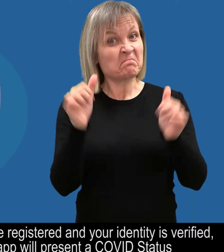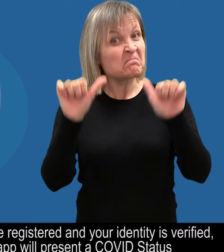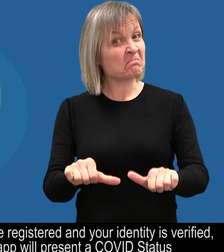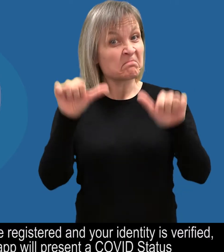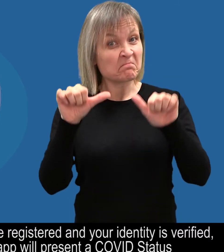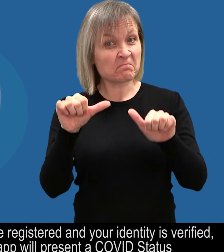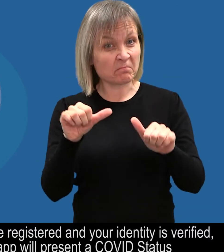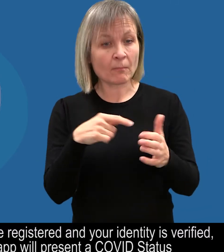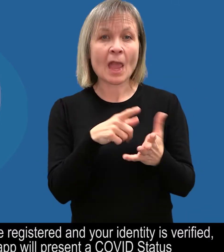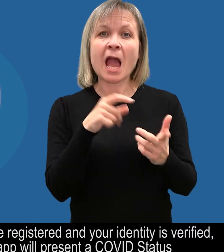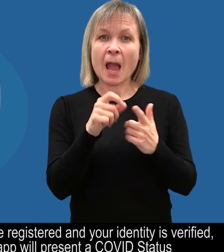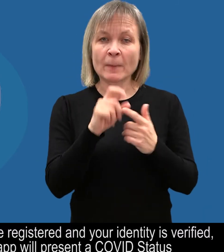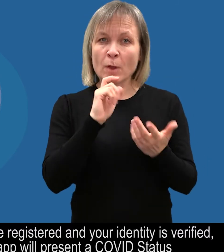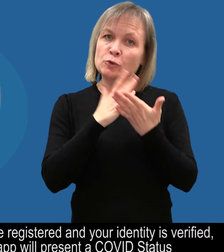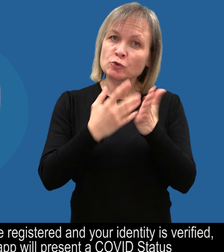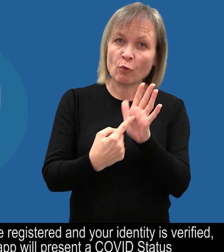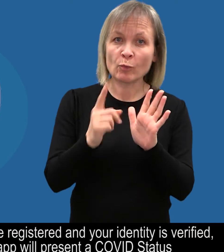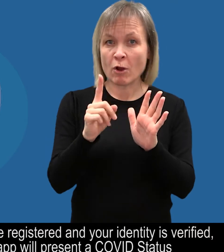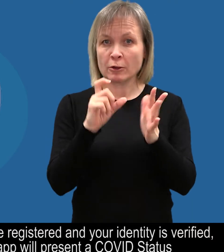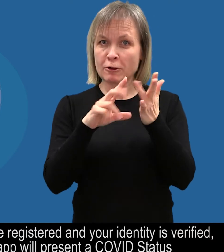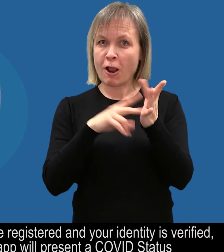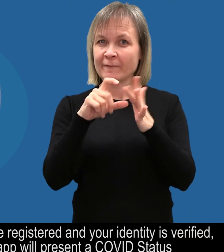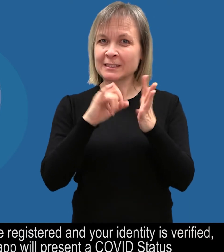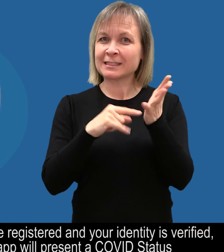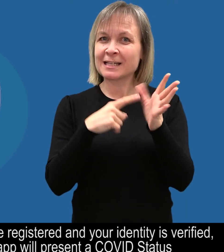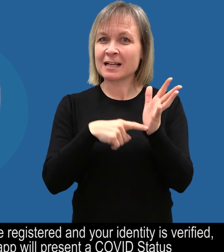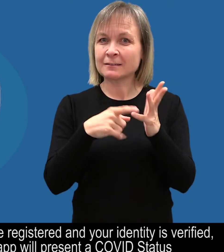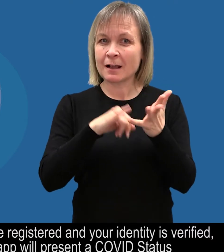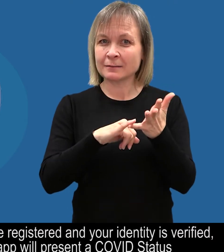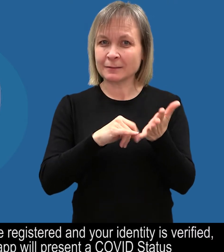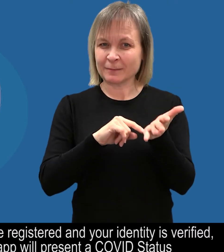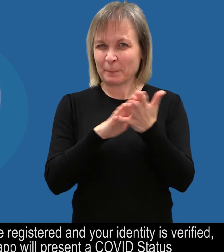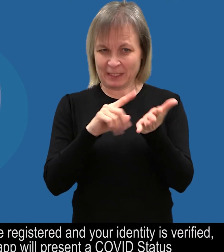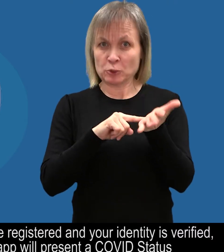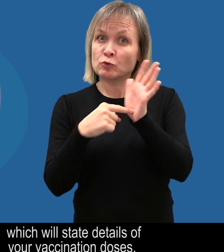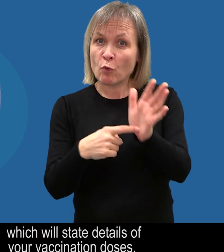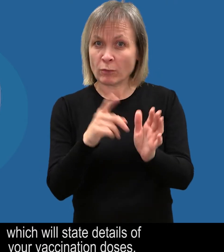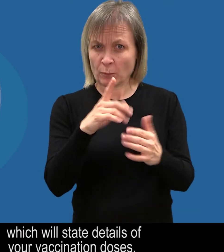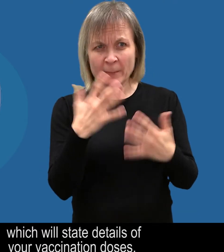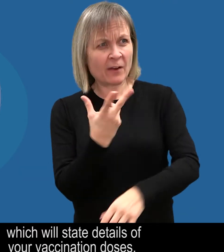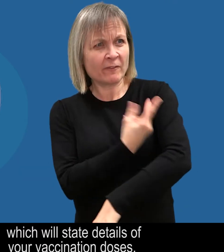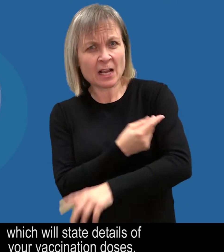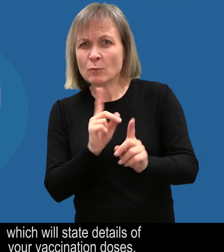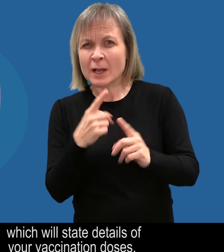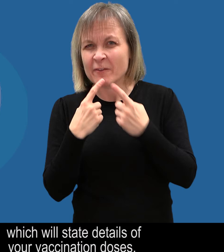Once you are registered and your identity is verified, the app will present a COVID status, which will state details of your vaccination